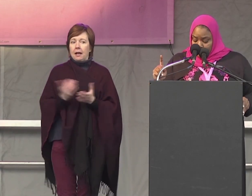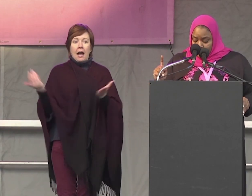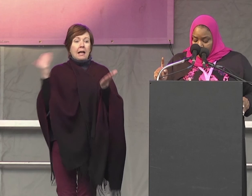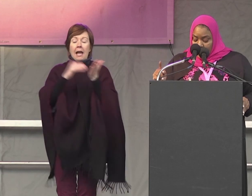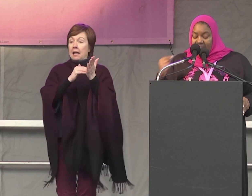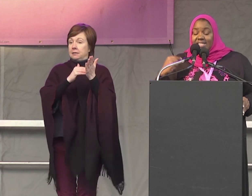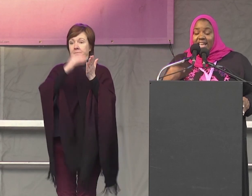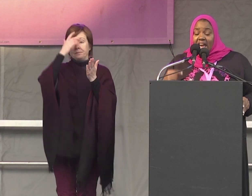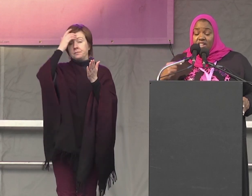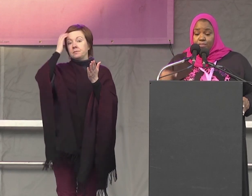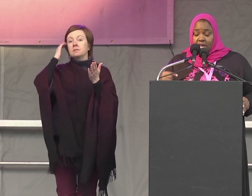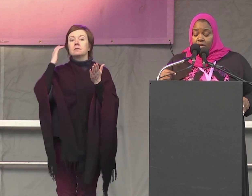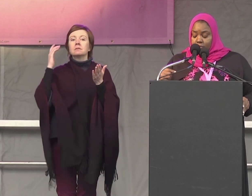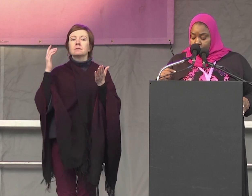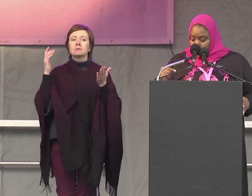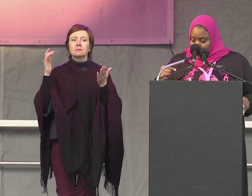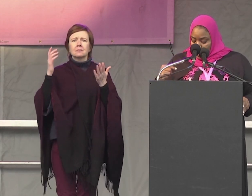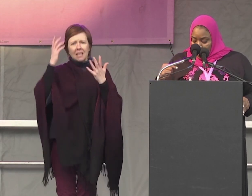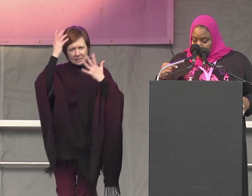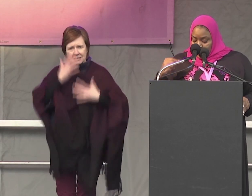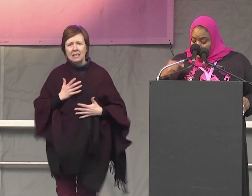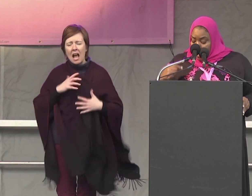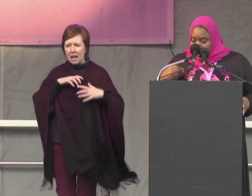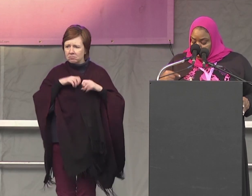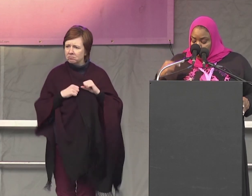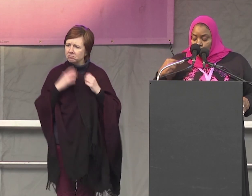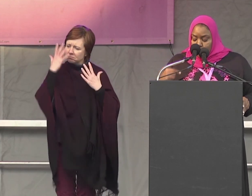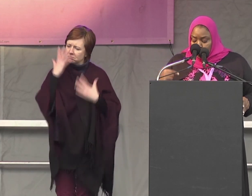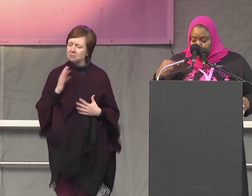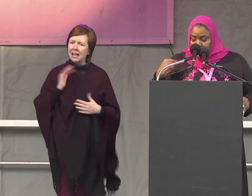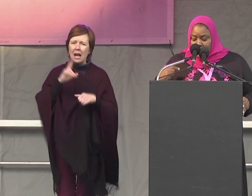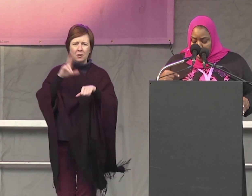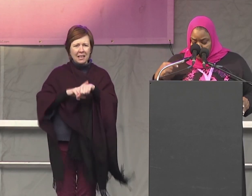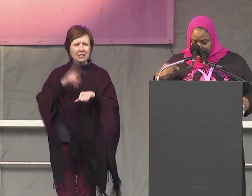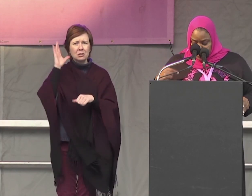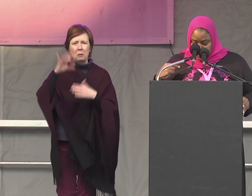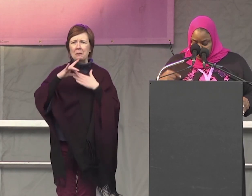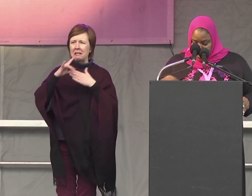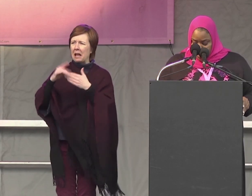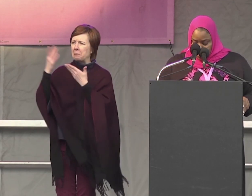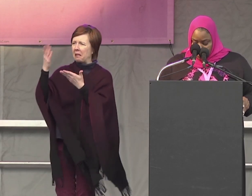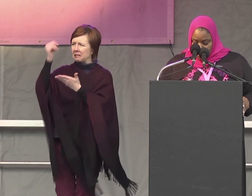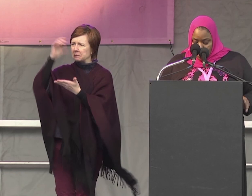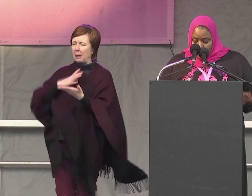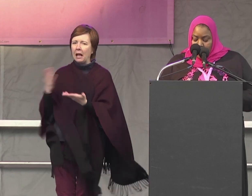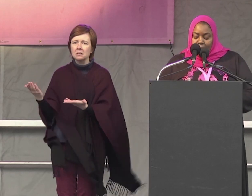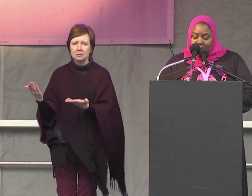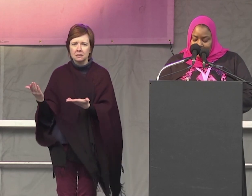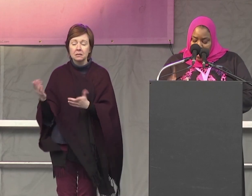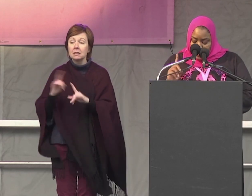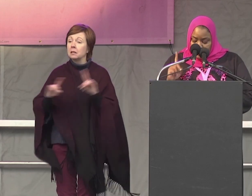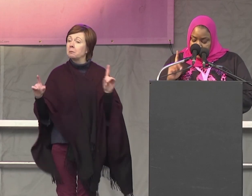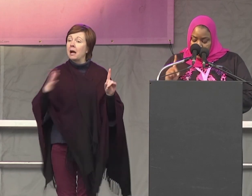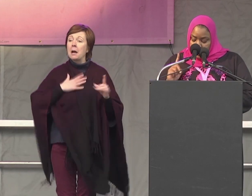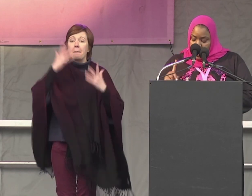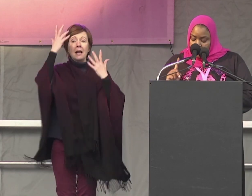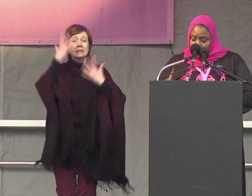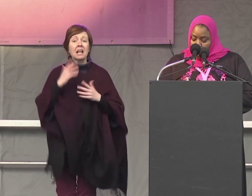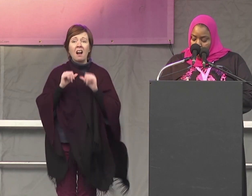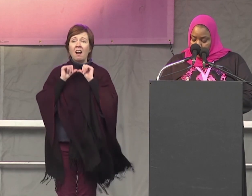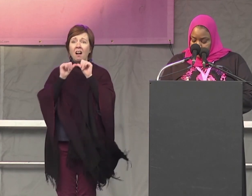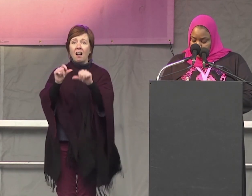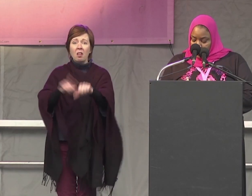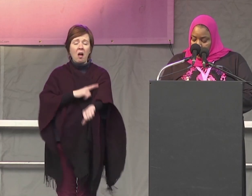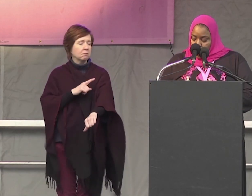Again, it saddened me that our nation would soon be led by this man. But my sadness didn't